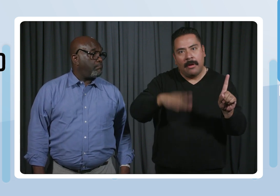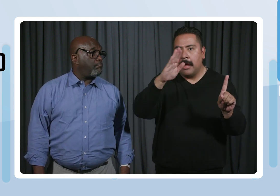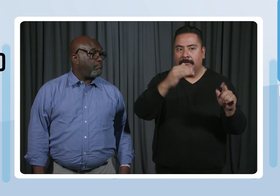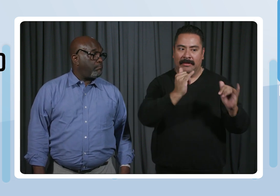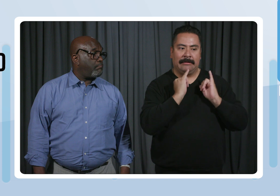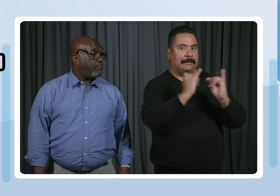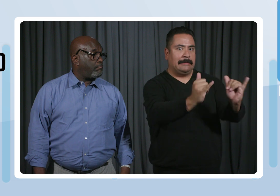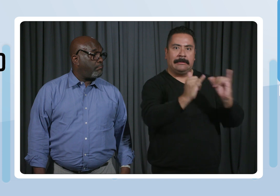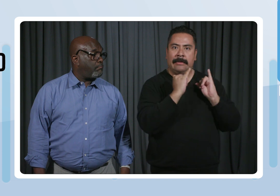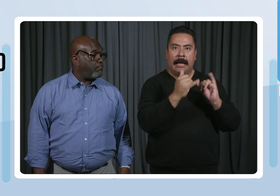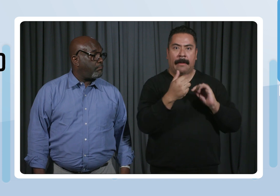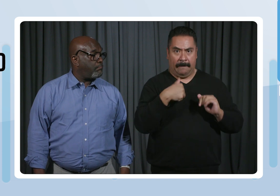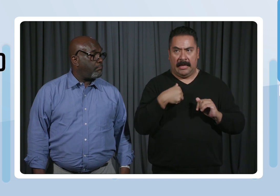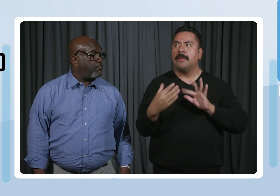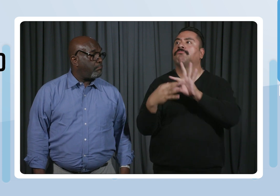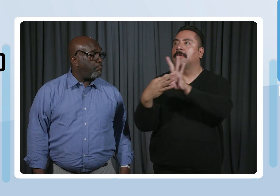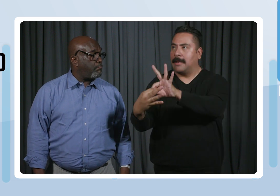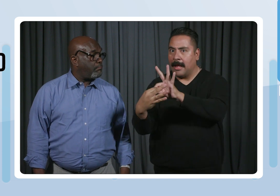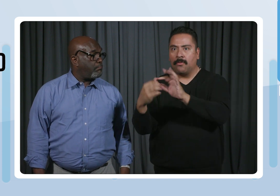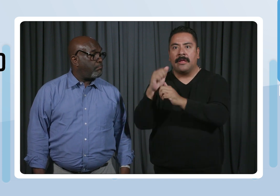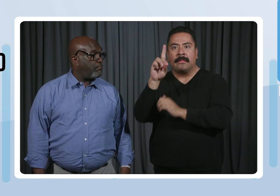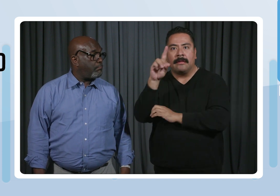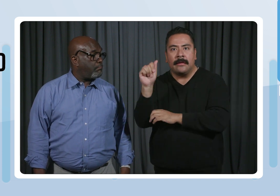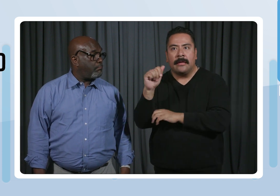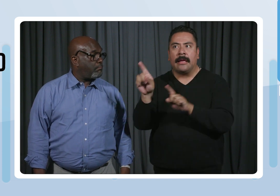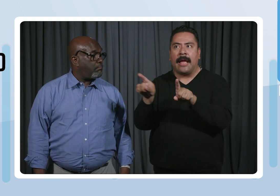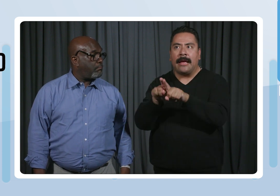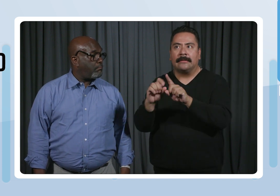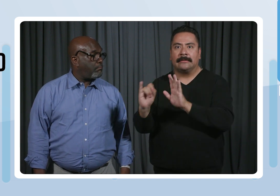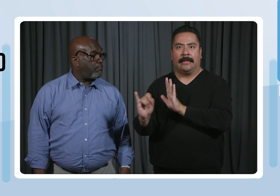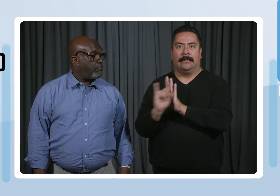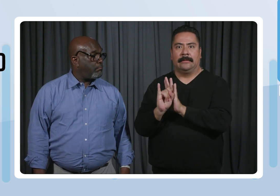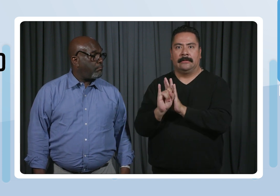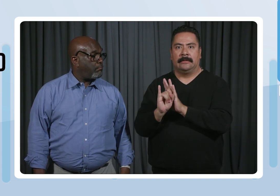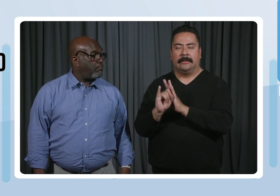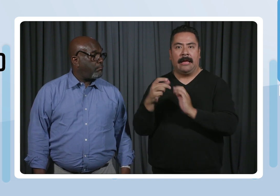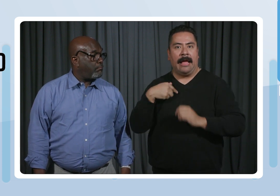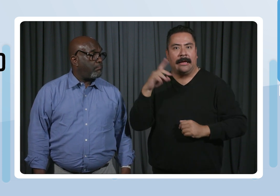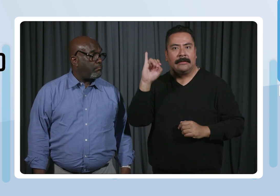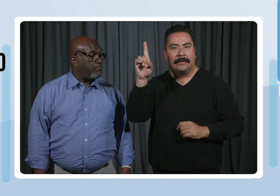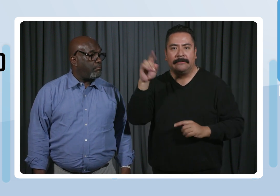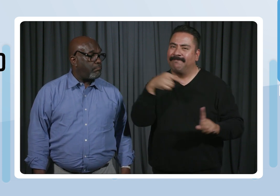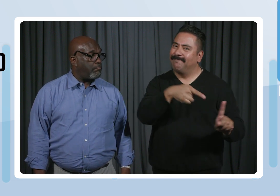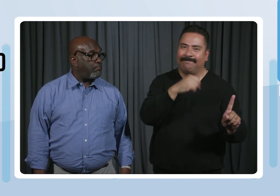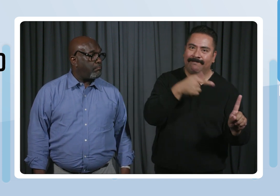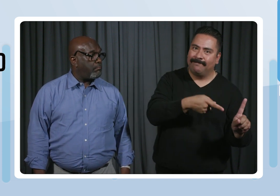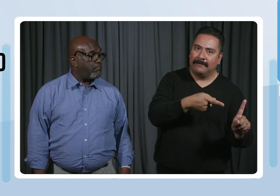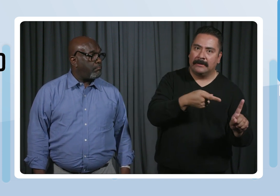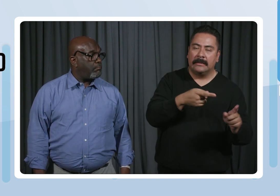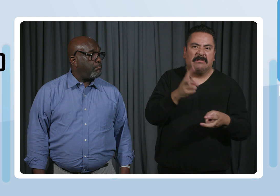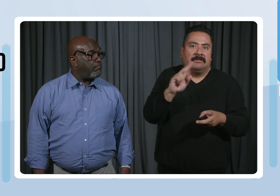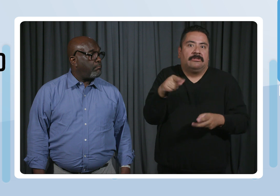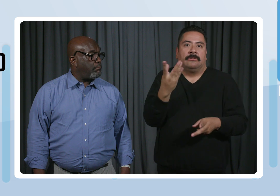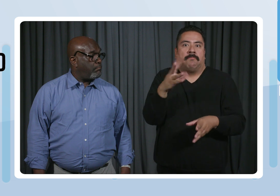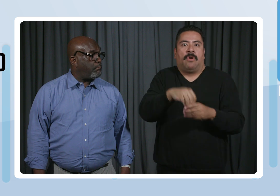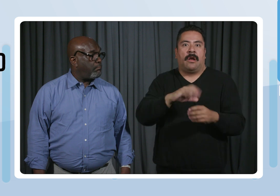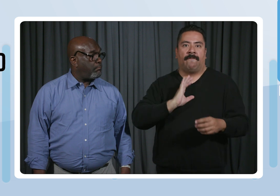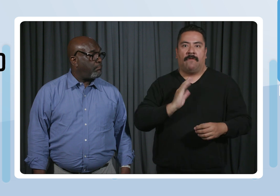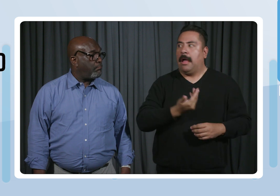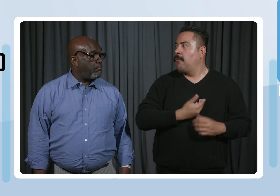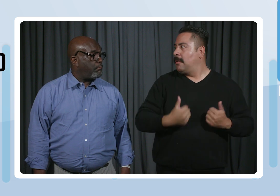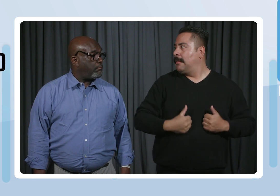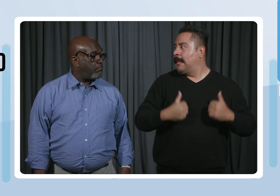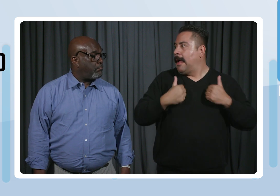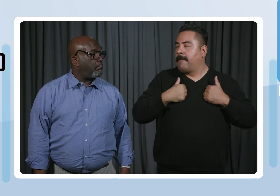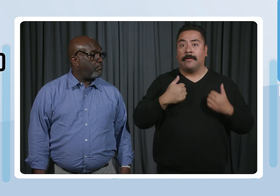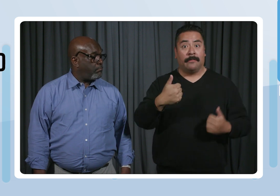same sense of connection to disability as an identity that I did. Even though it was just part of our experience, I was the